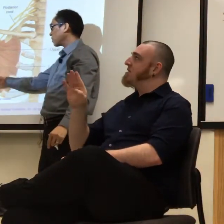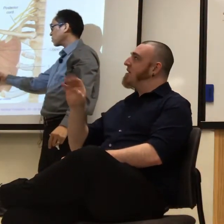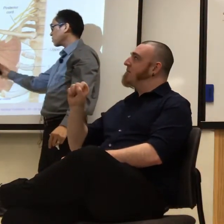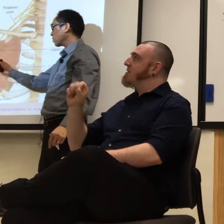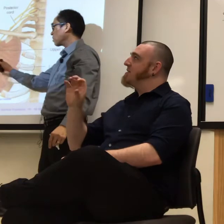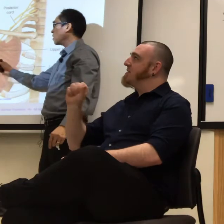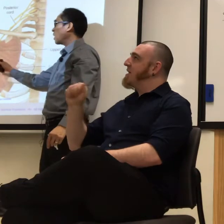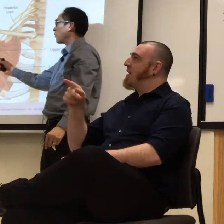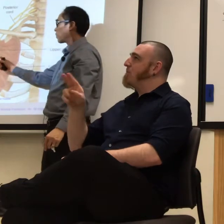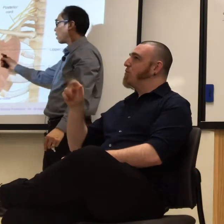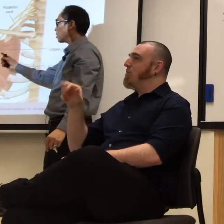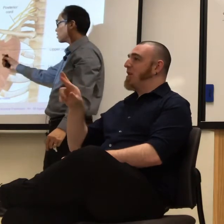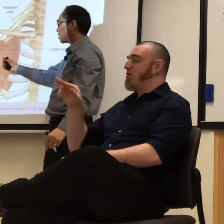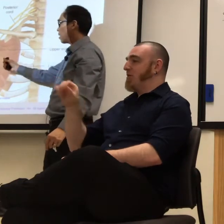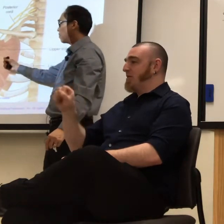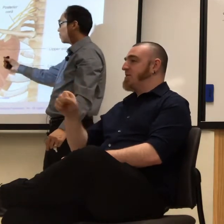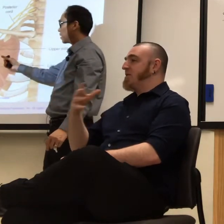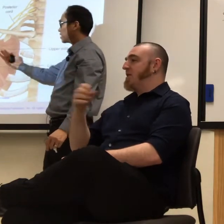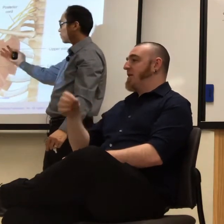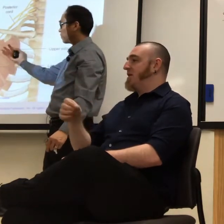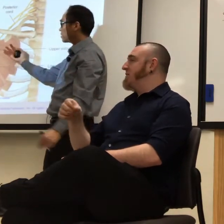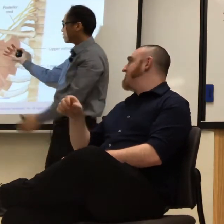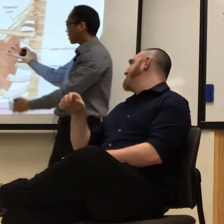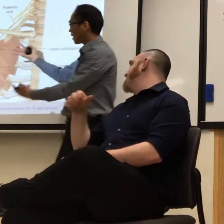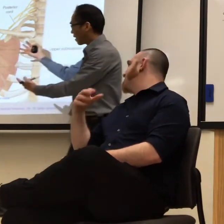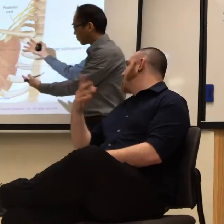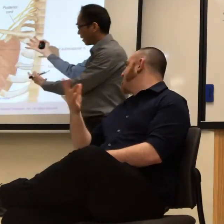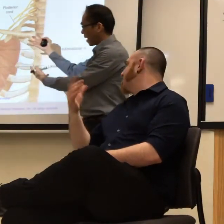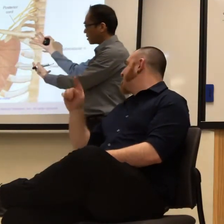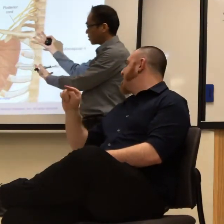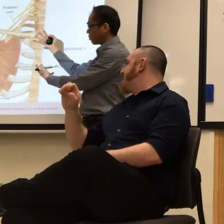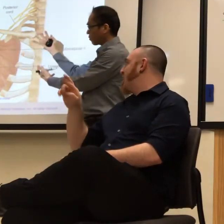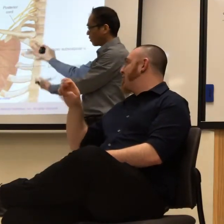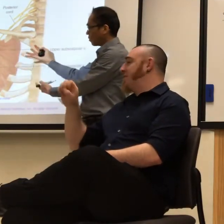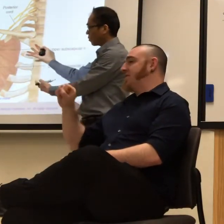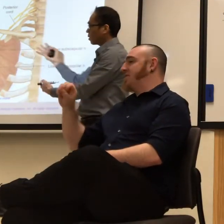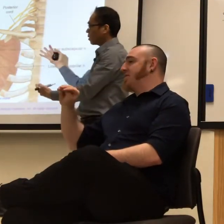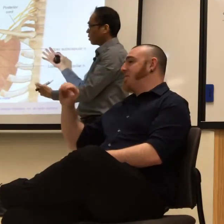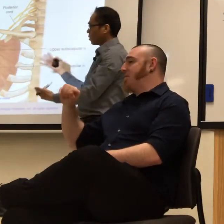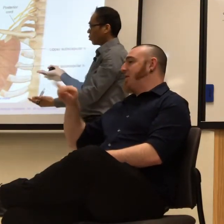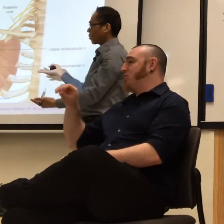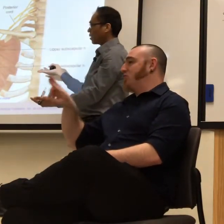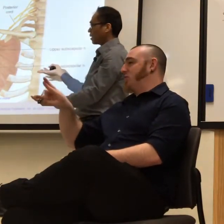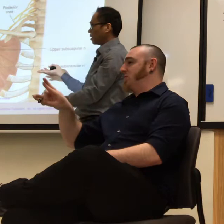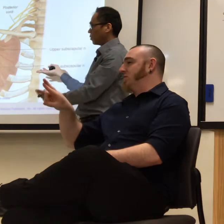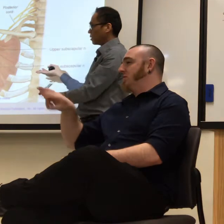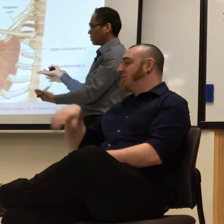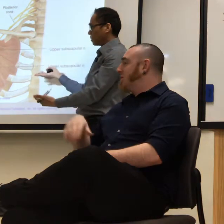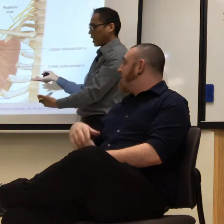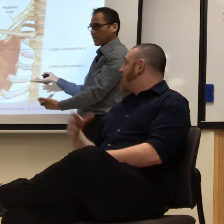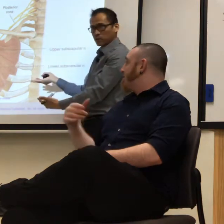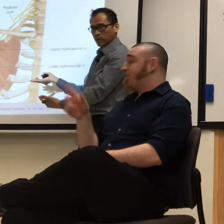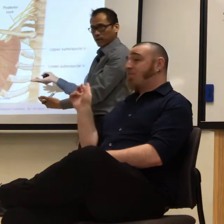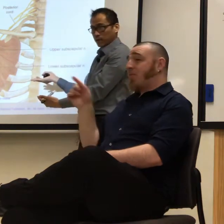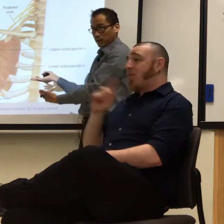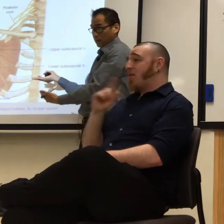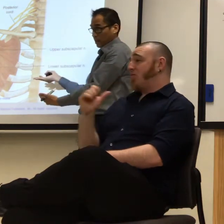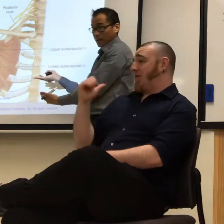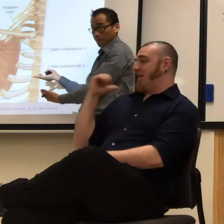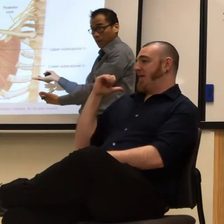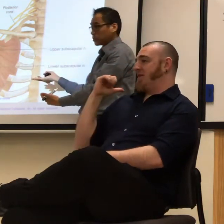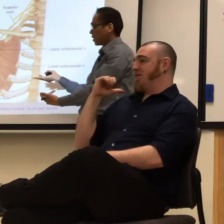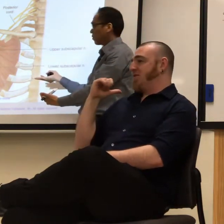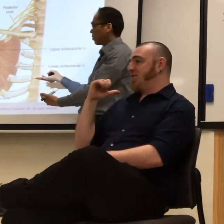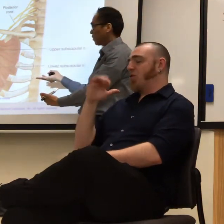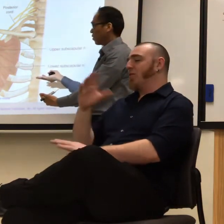Okay, these muscles. And they're called sub because if this is looking at it from an anterior view, normally you would get to it